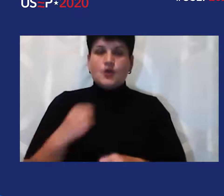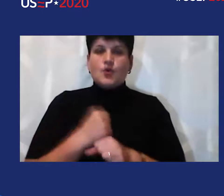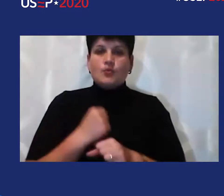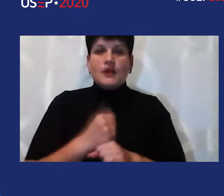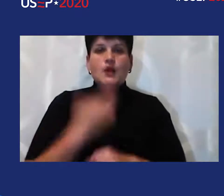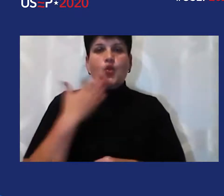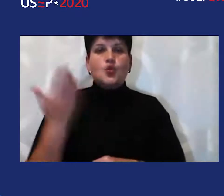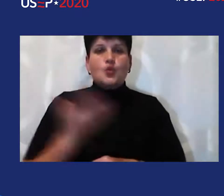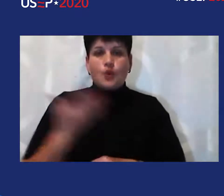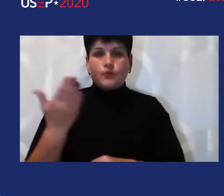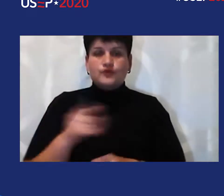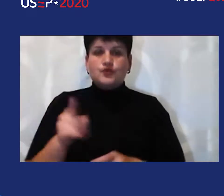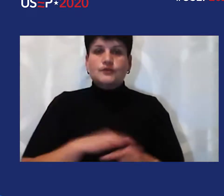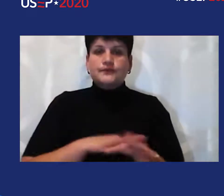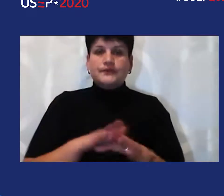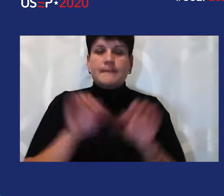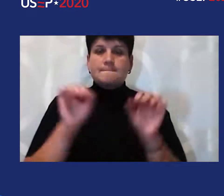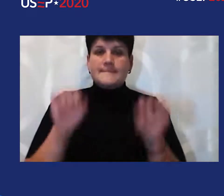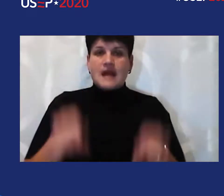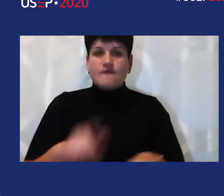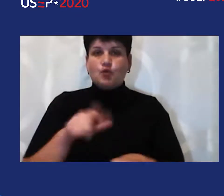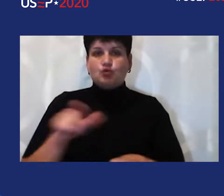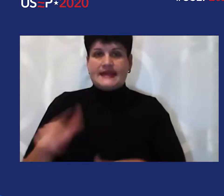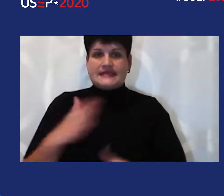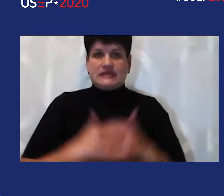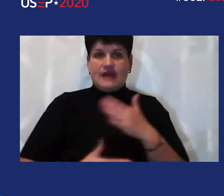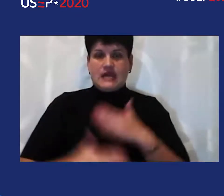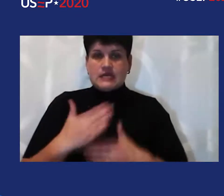of view and the practice.